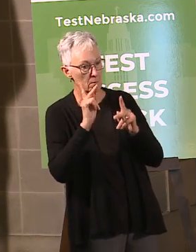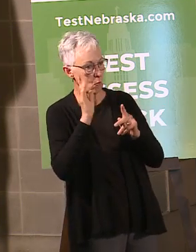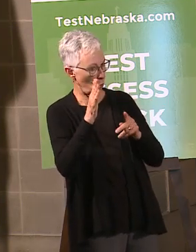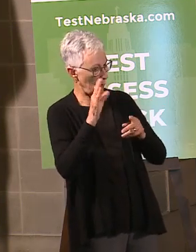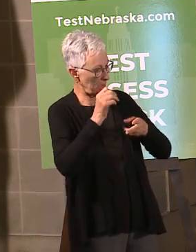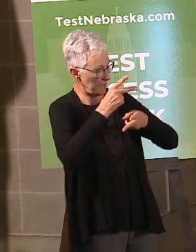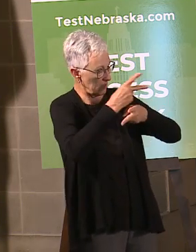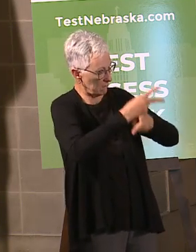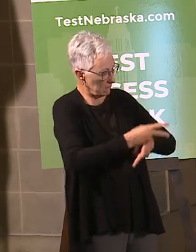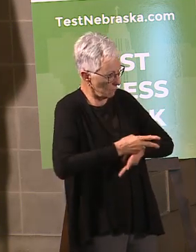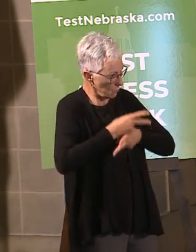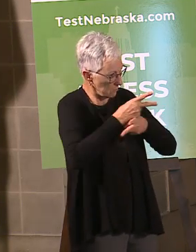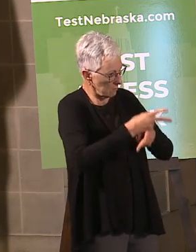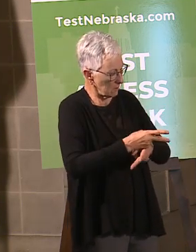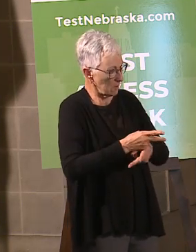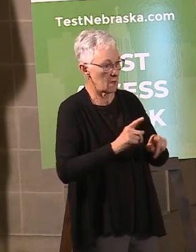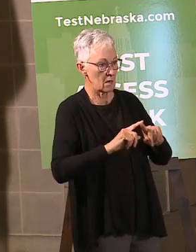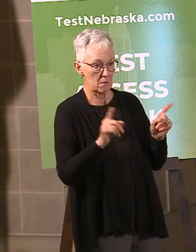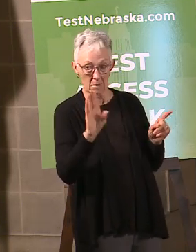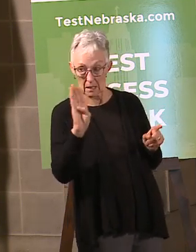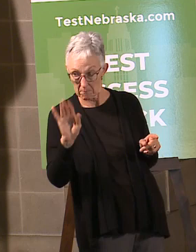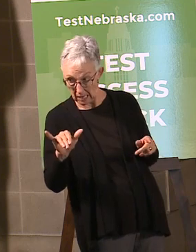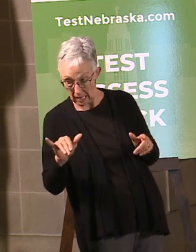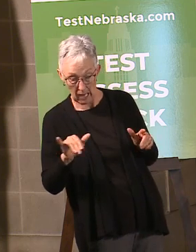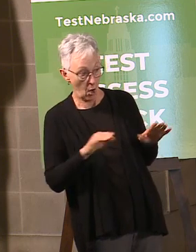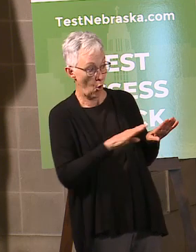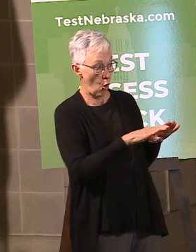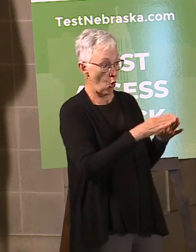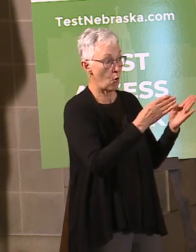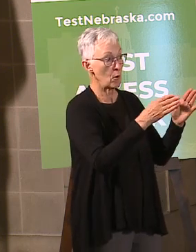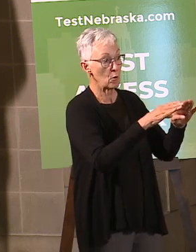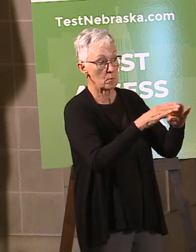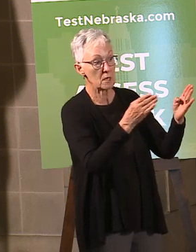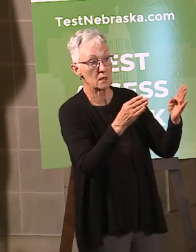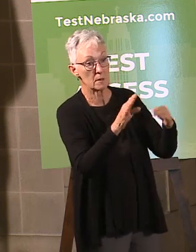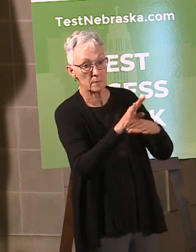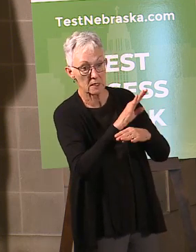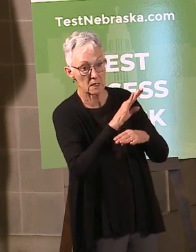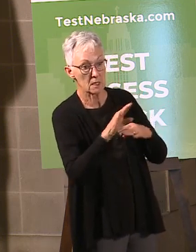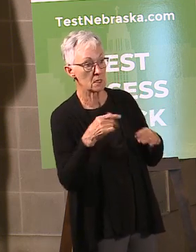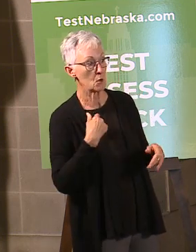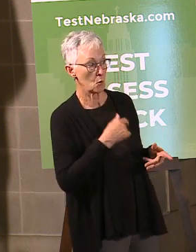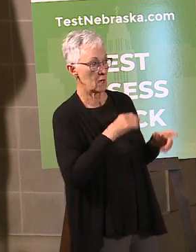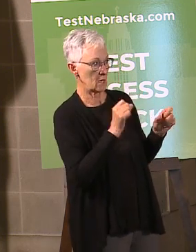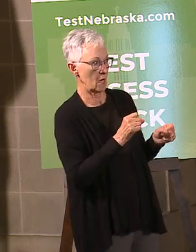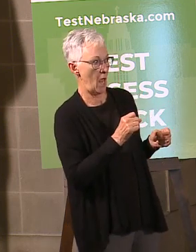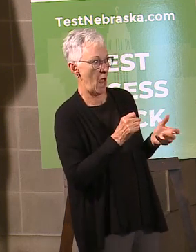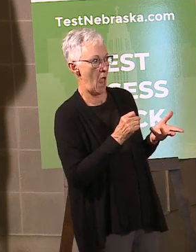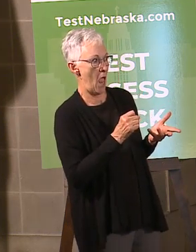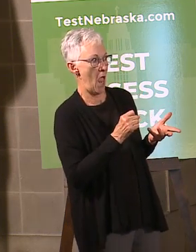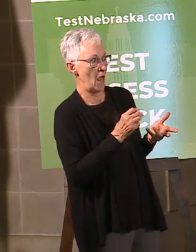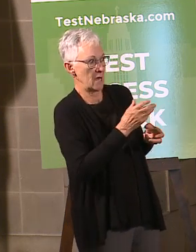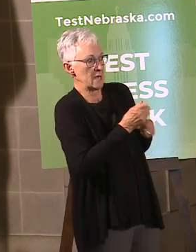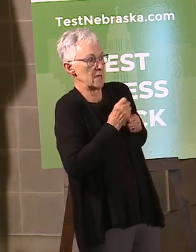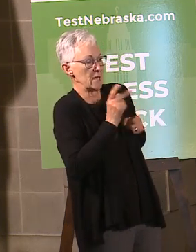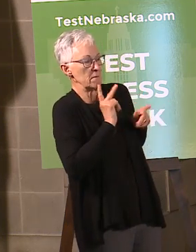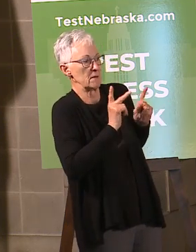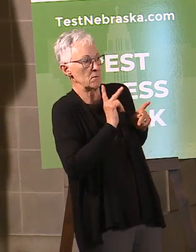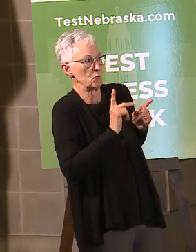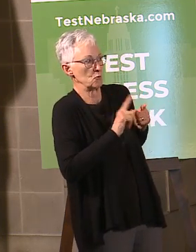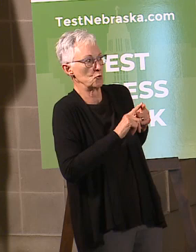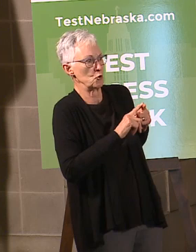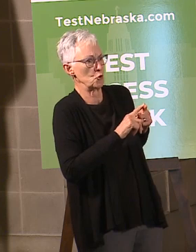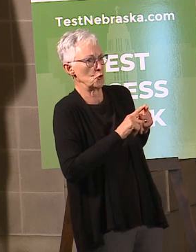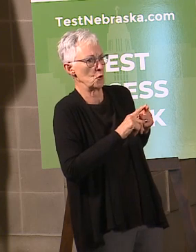actually releasing restrictions, we will be able to solicit people's help with following the restrictions we still